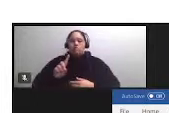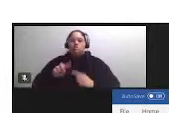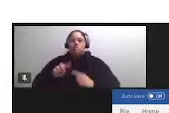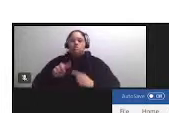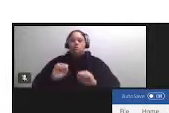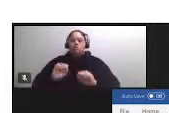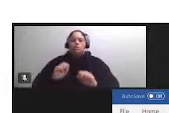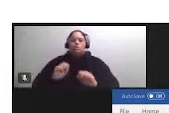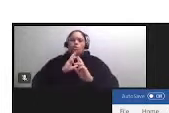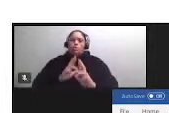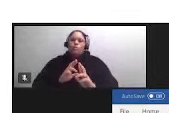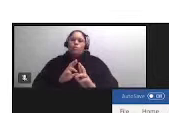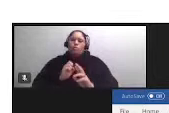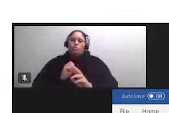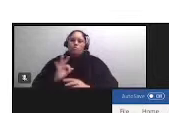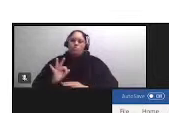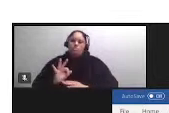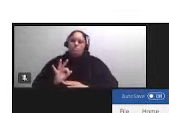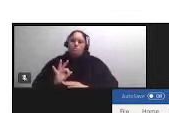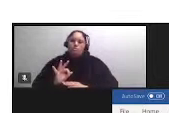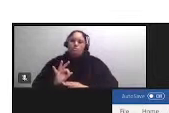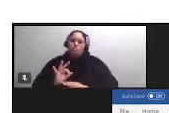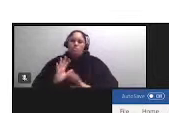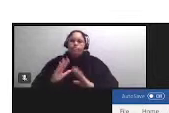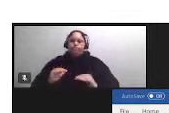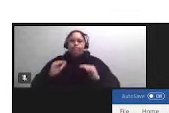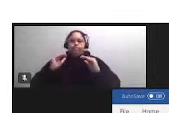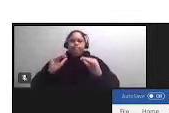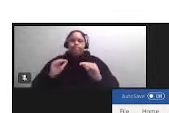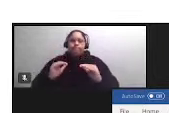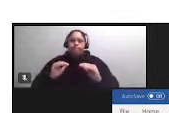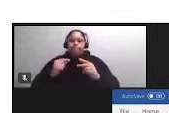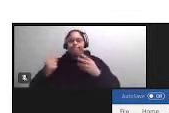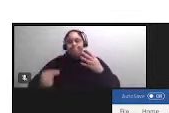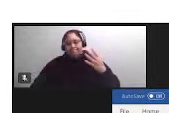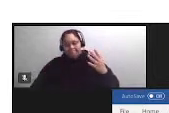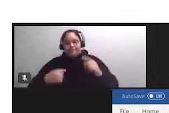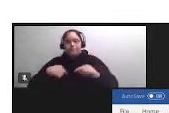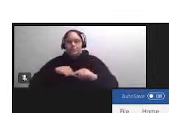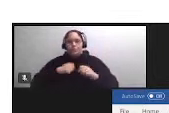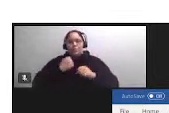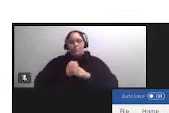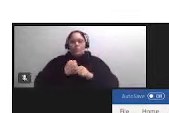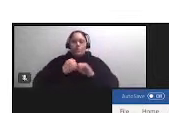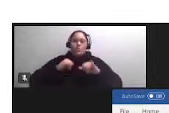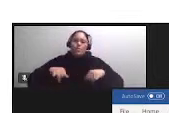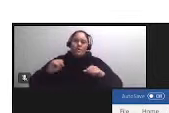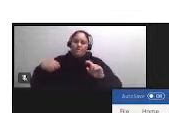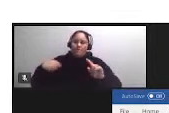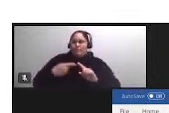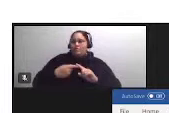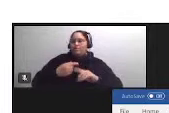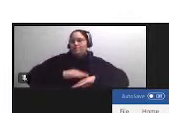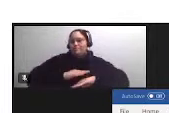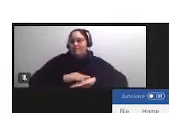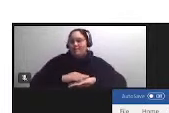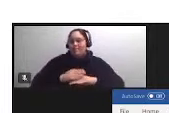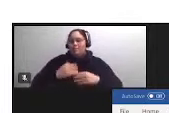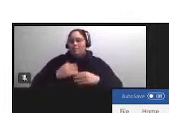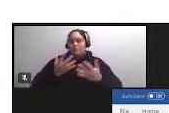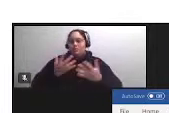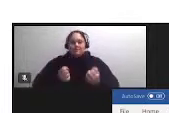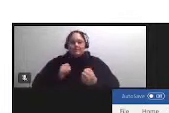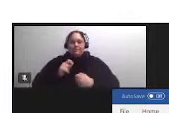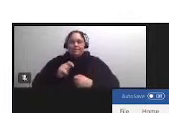the report of the enhancement in Dondo that we have waited for quite some time to